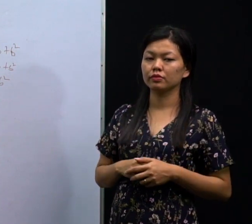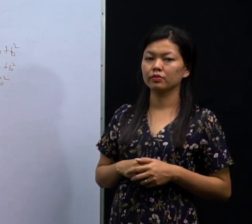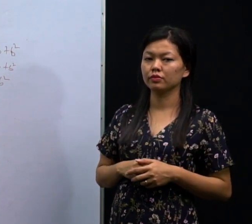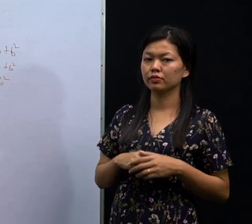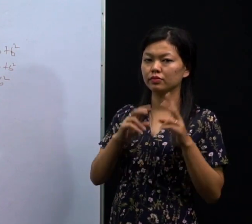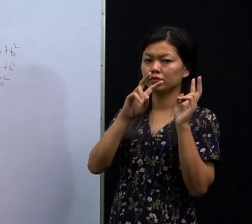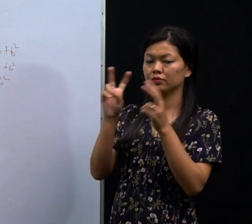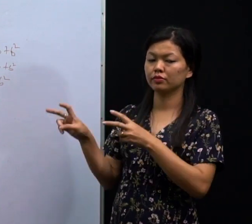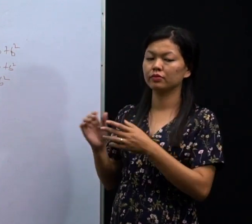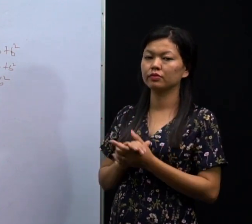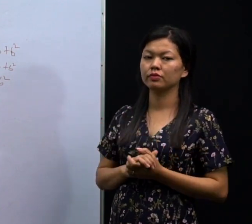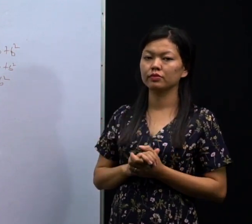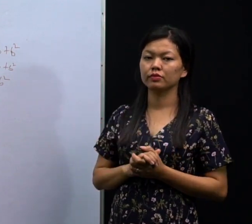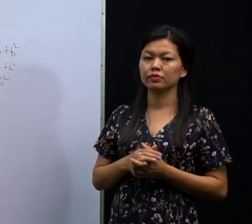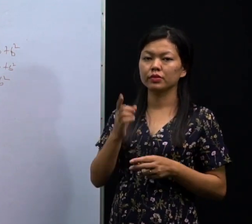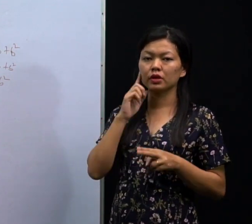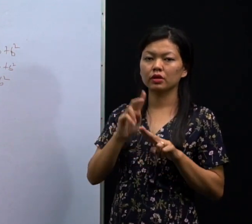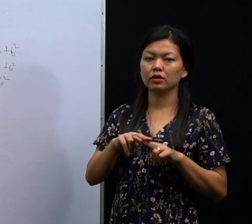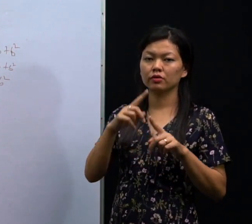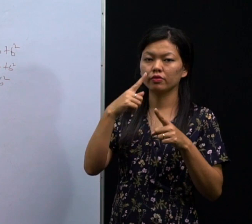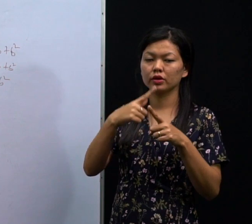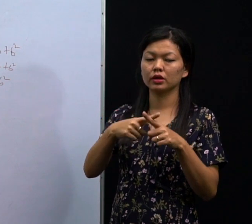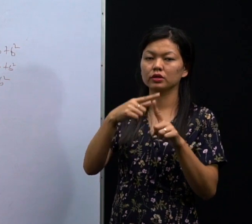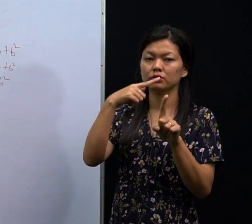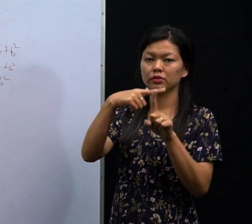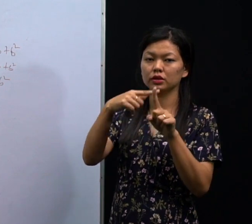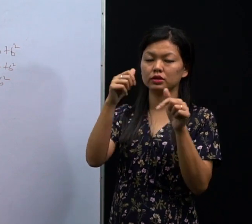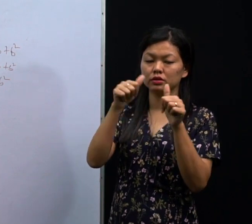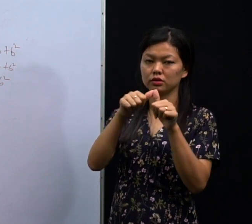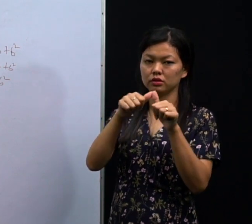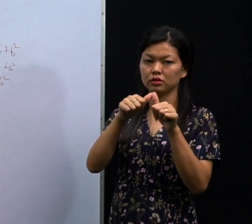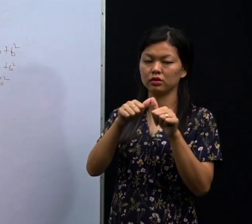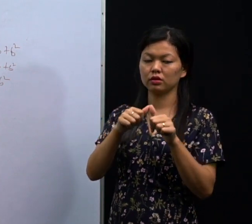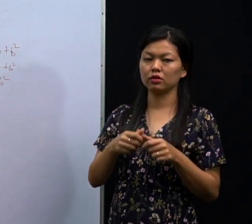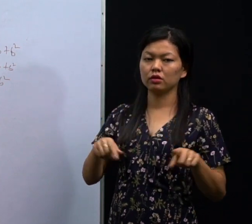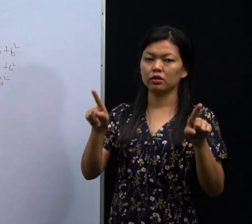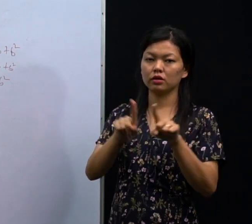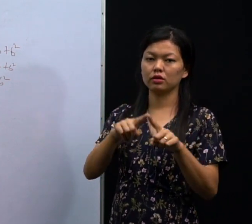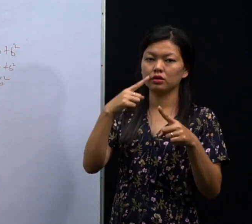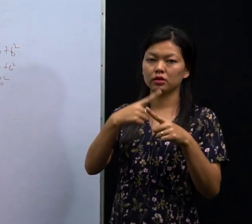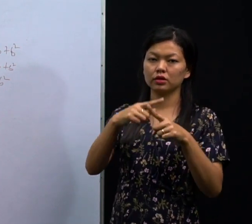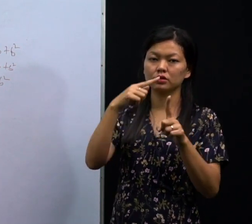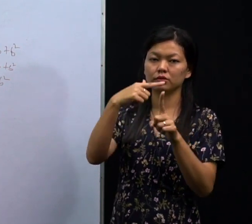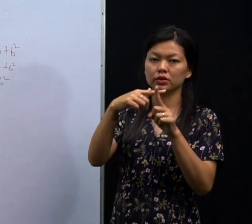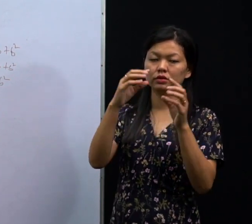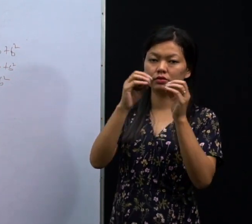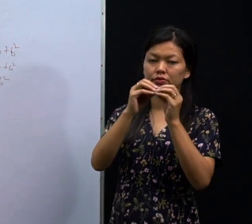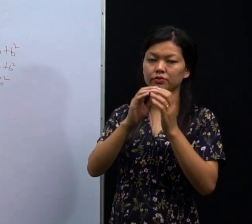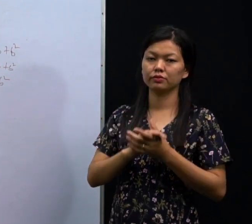Look at here. If I write x plus a and x plus b.